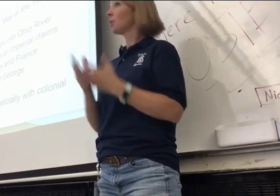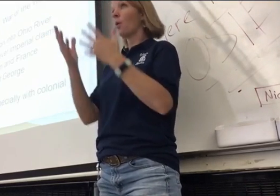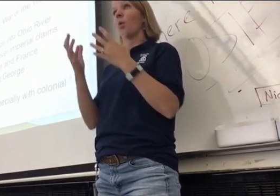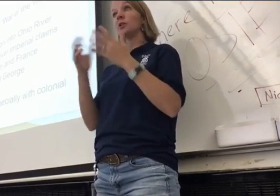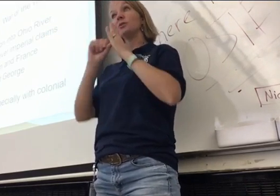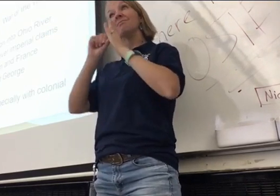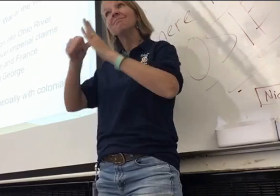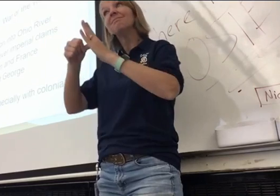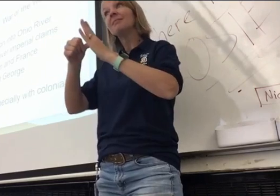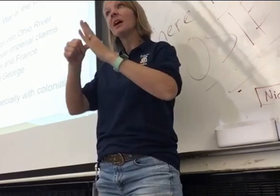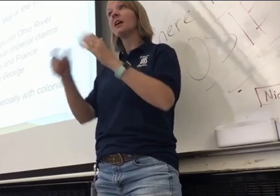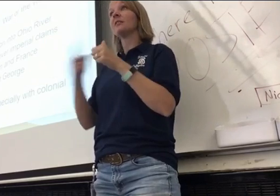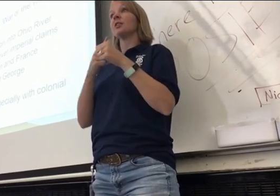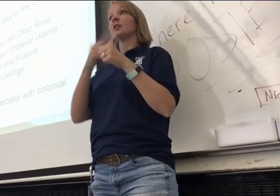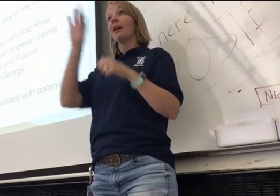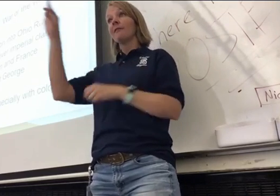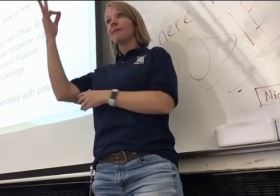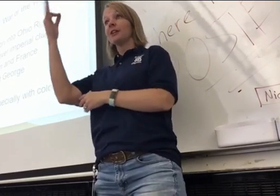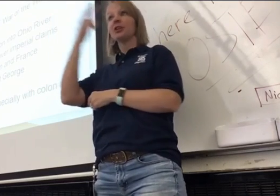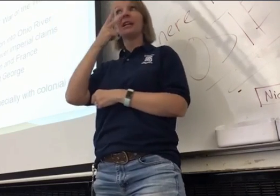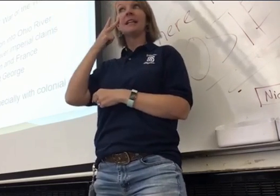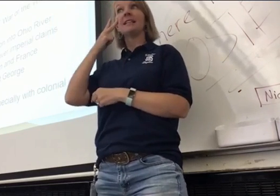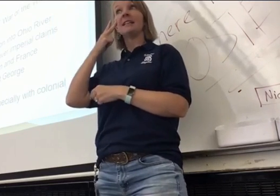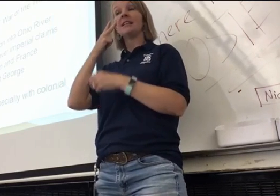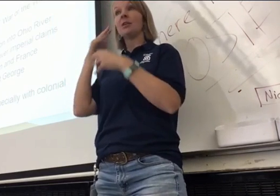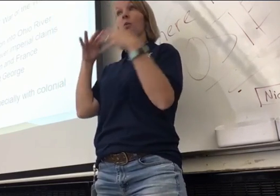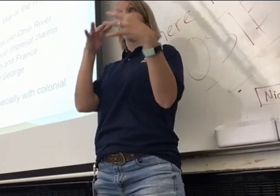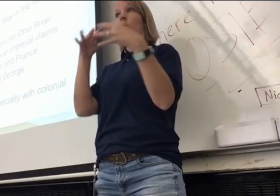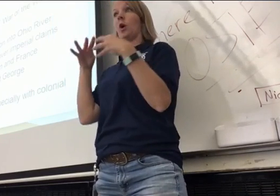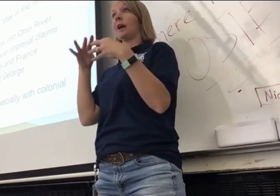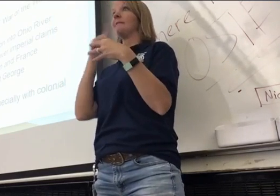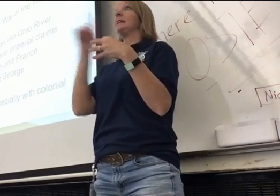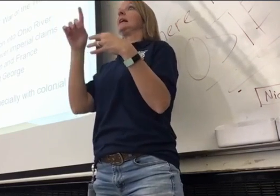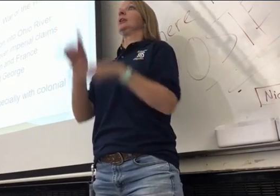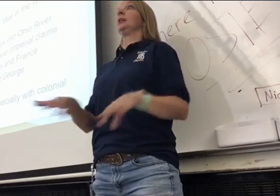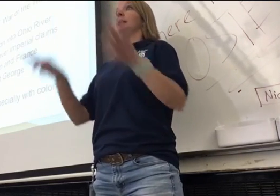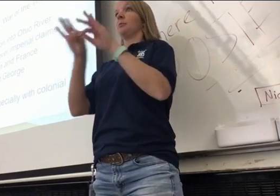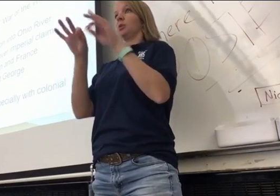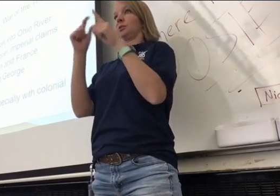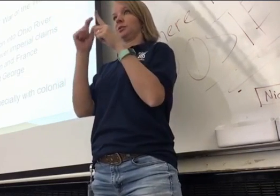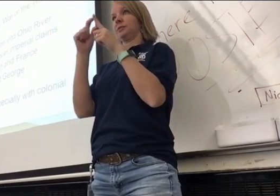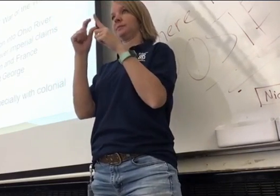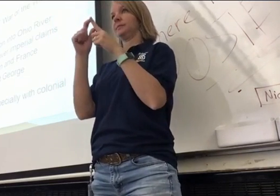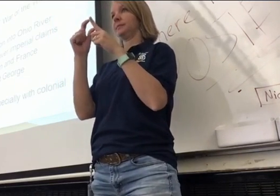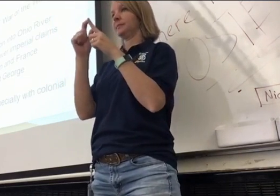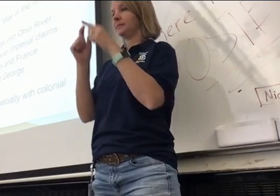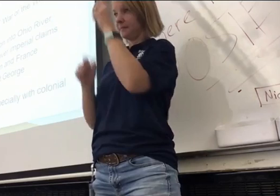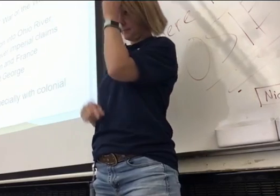on this. First off, French and Indian War is a double star, very important term.